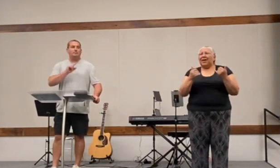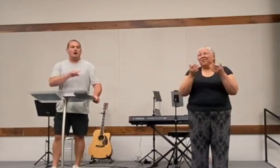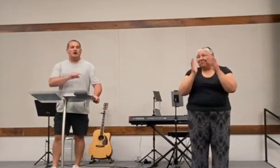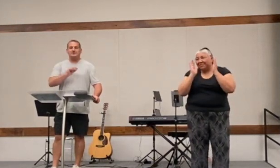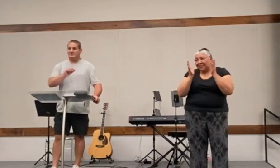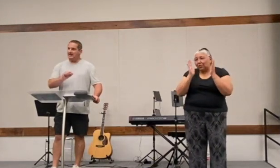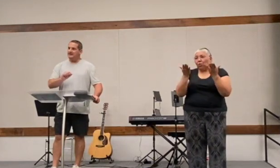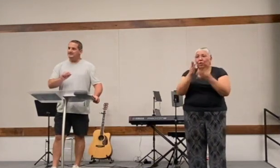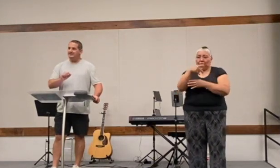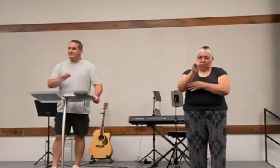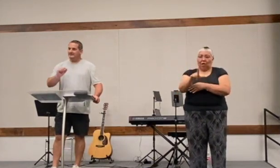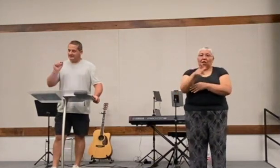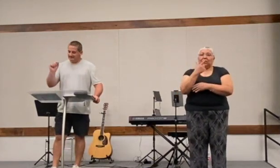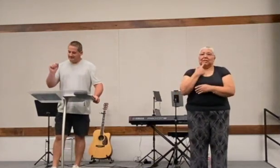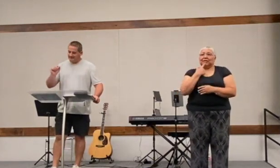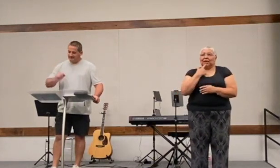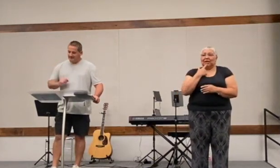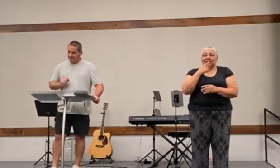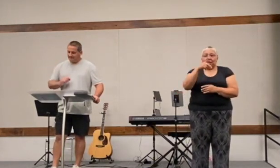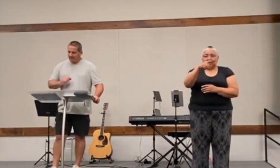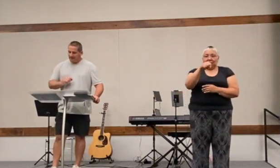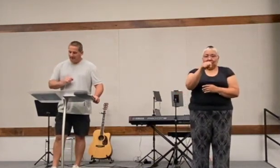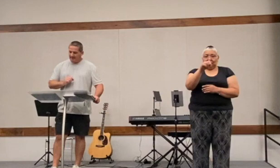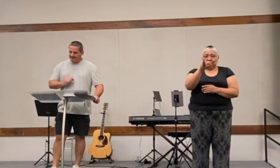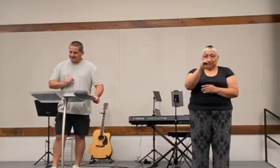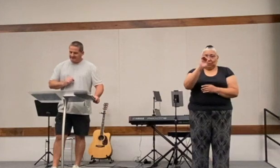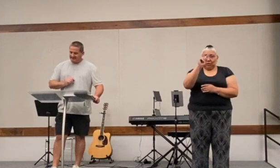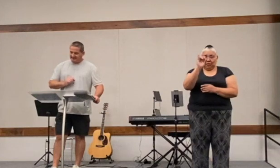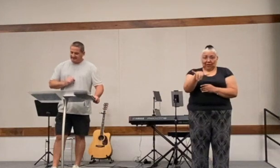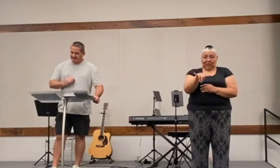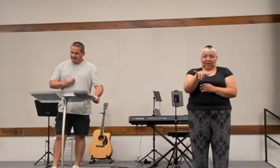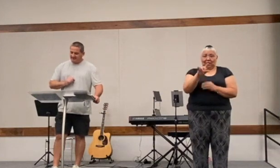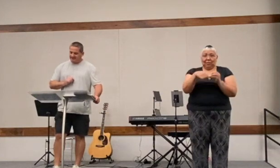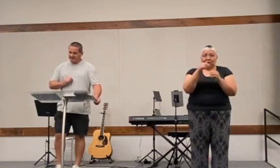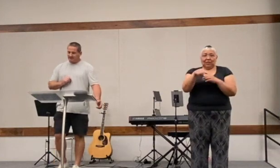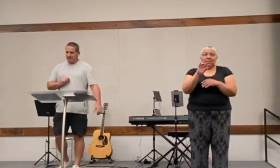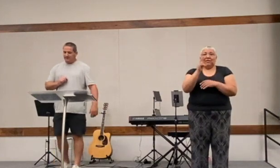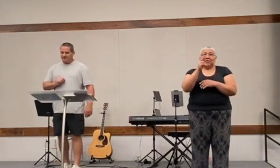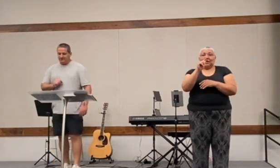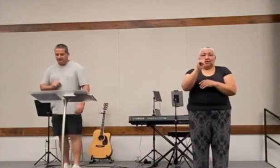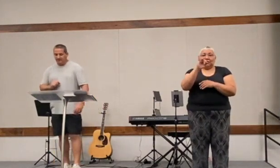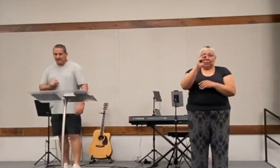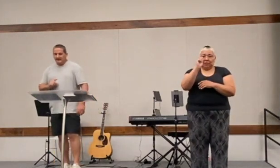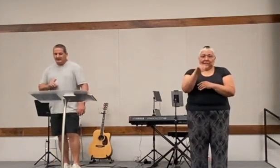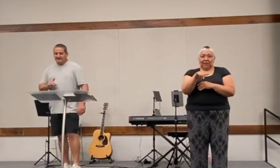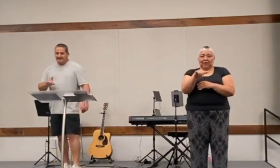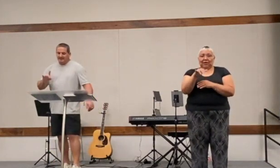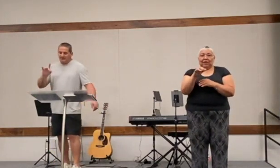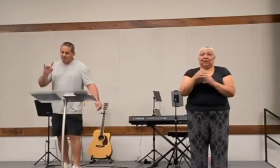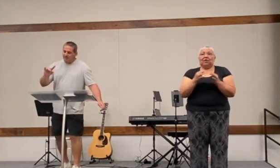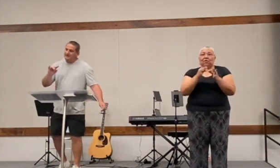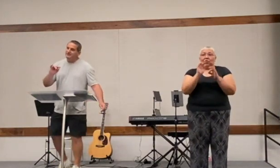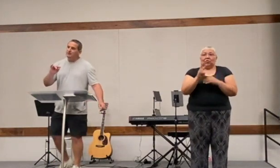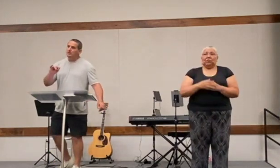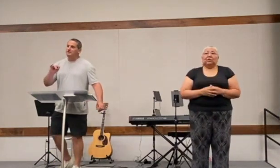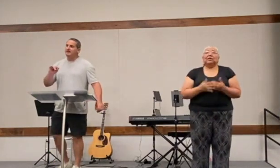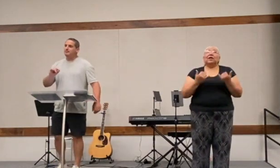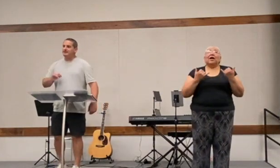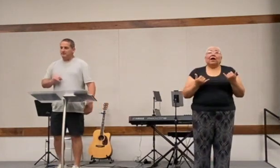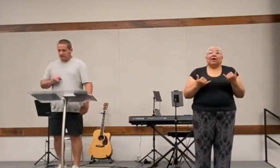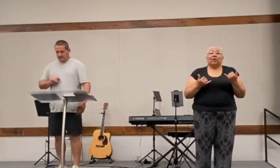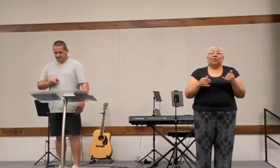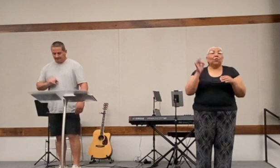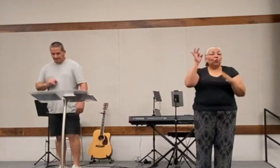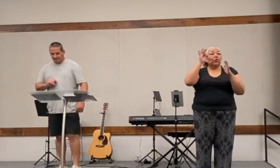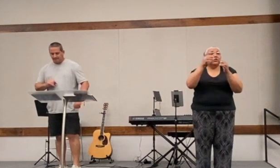what Paul says to Timothy about this in 2 Timothy chapter 4, verse 2. He says, preach the word. Say,